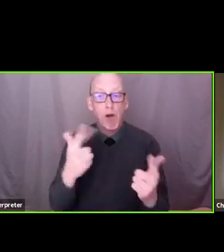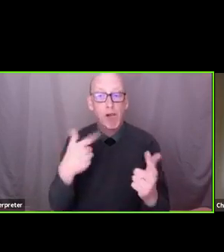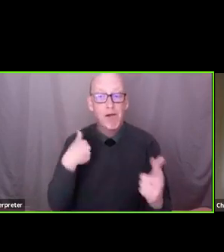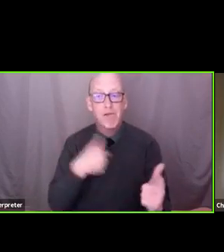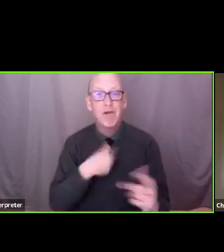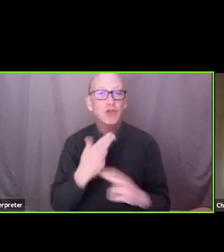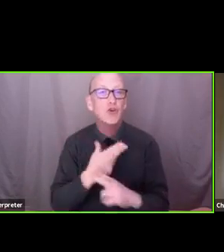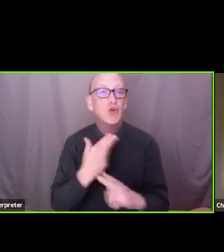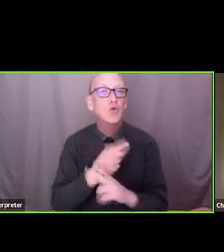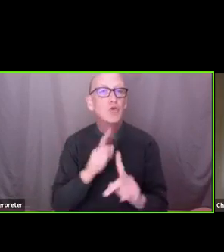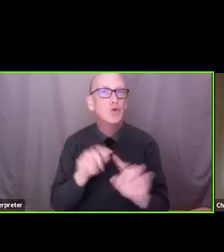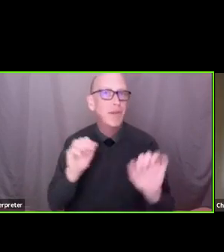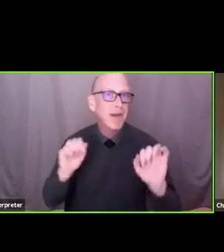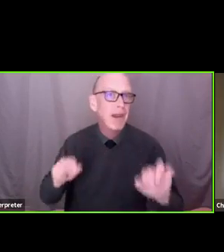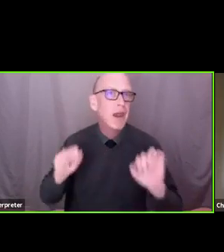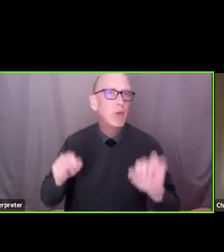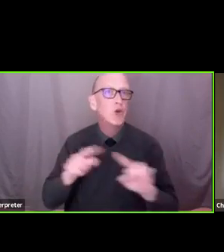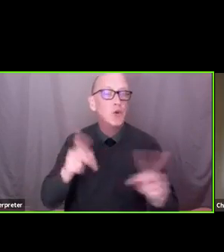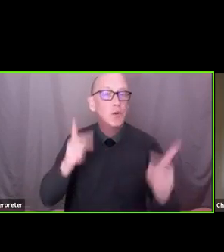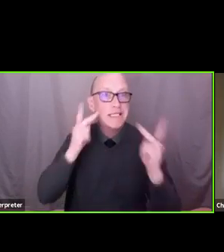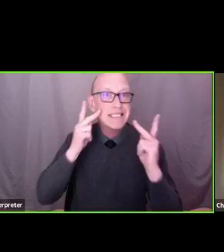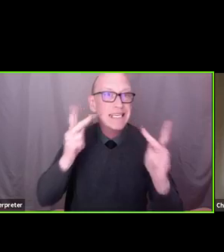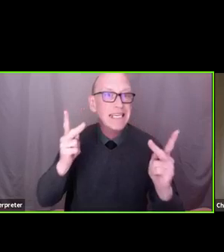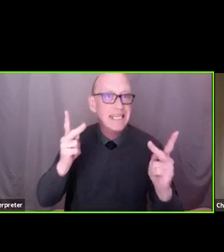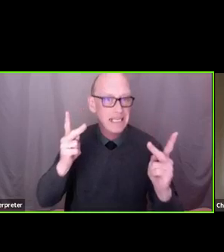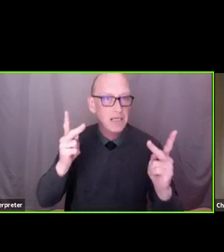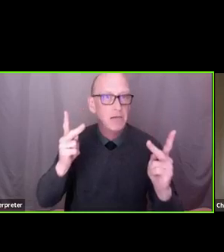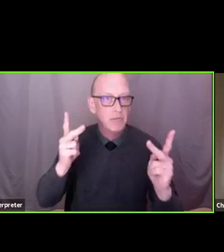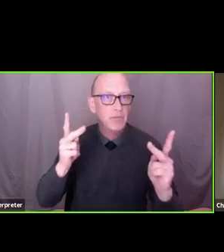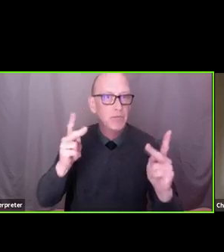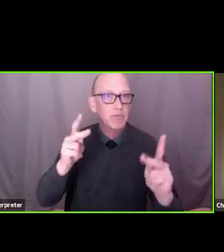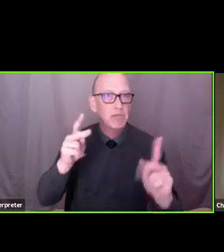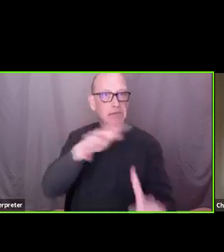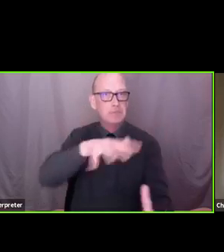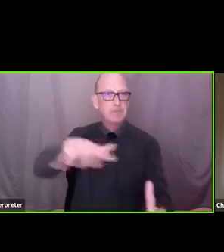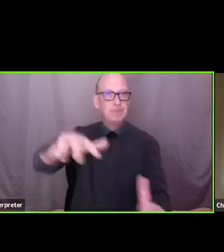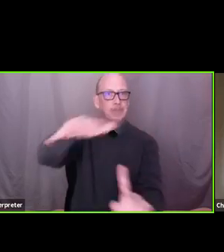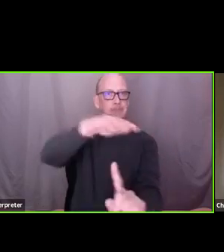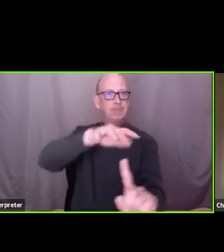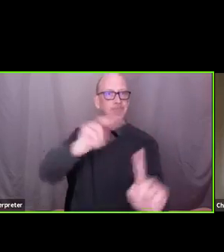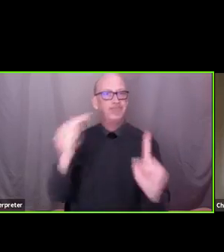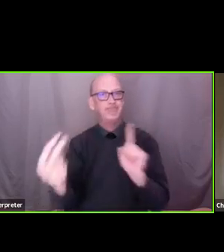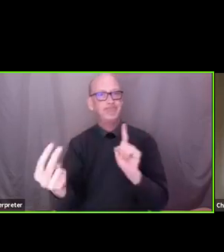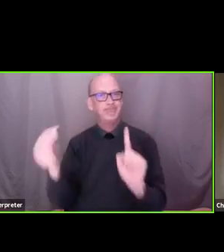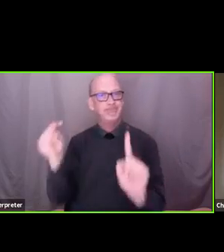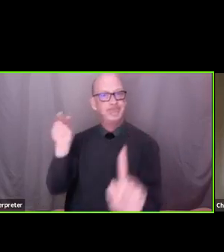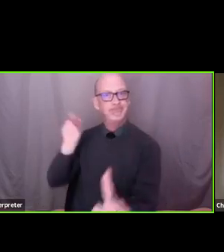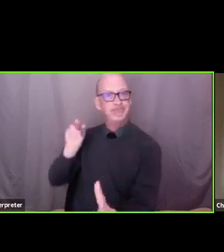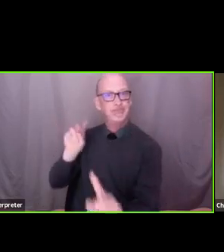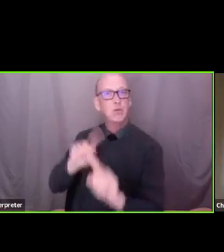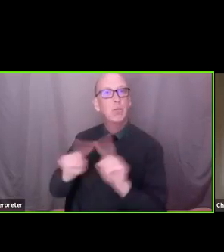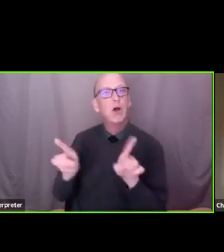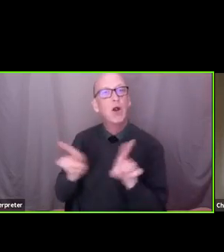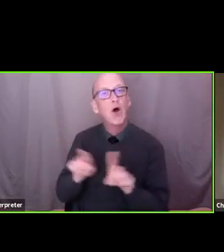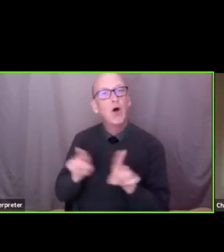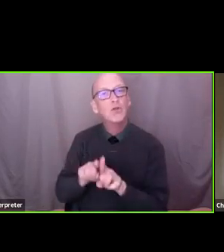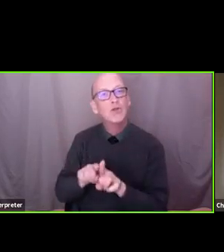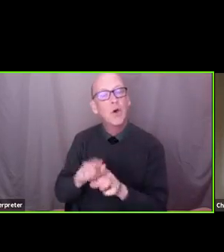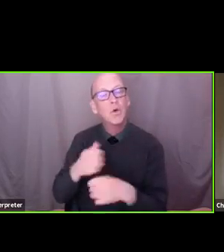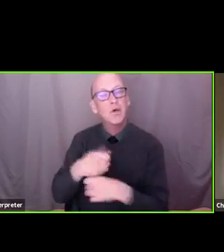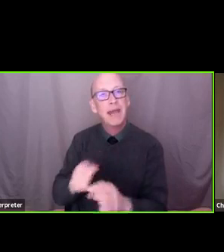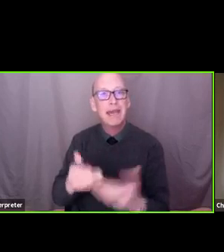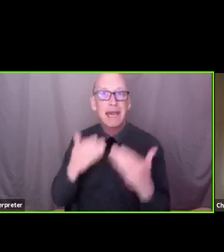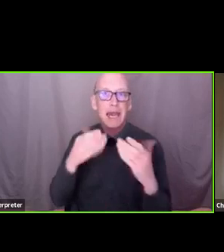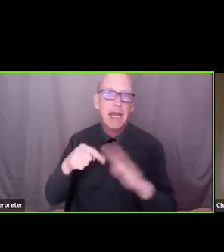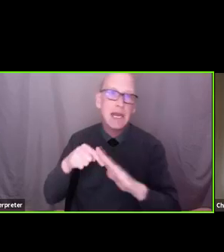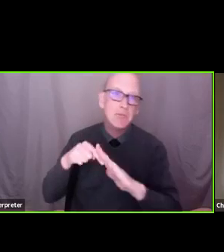be able to see the situation in a different way, but also to make a profound difference to